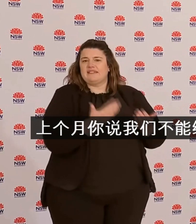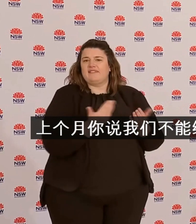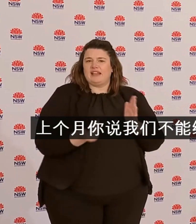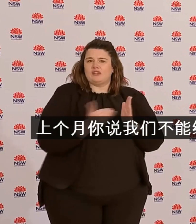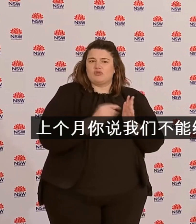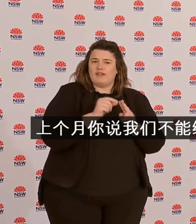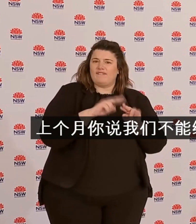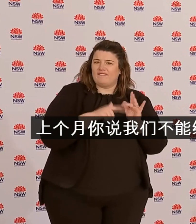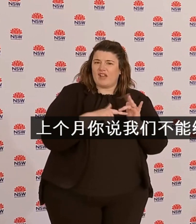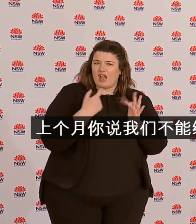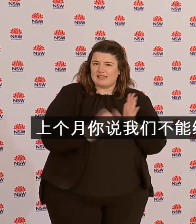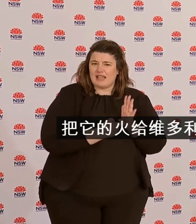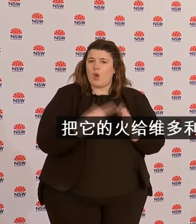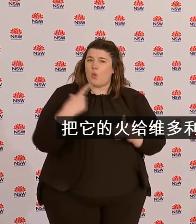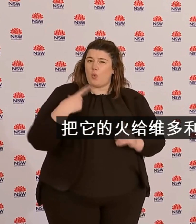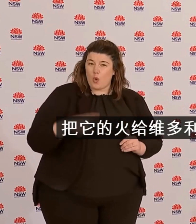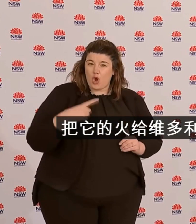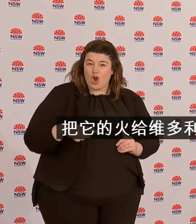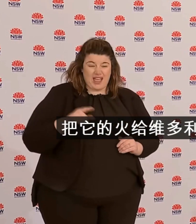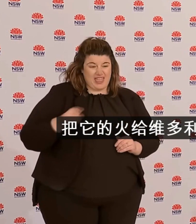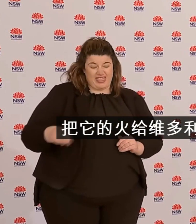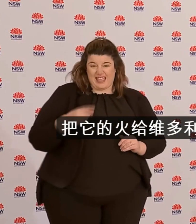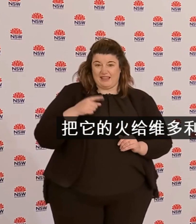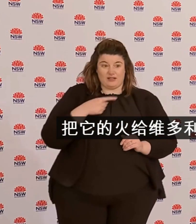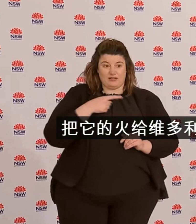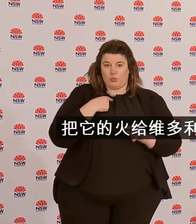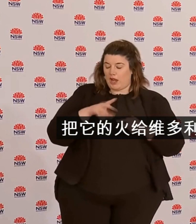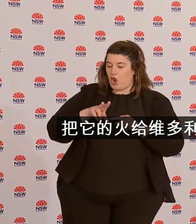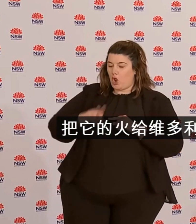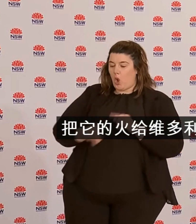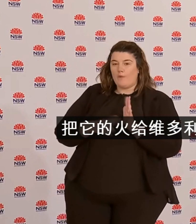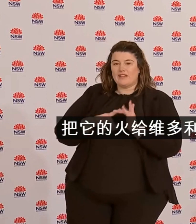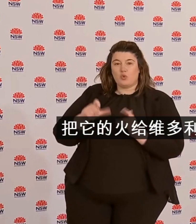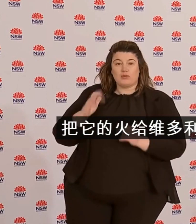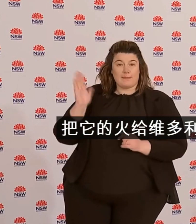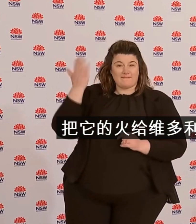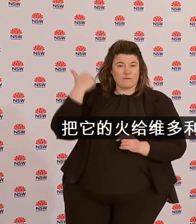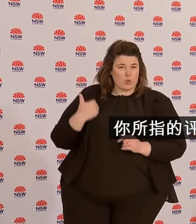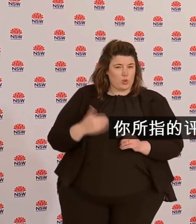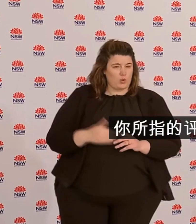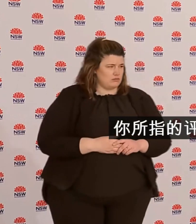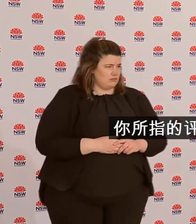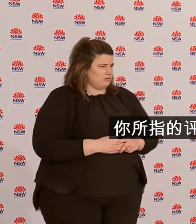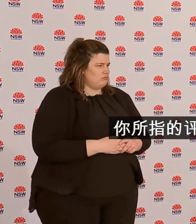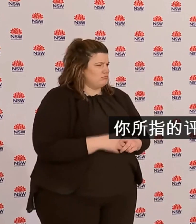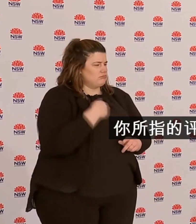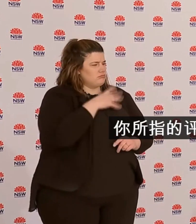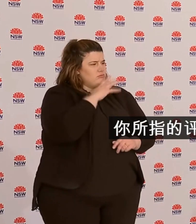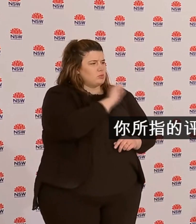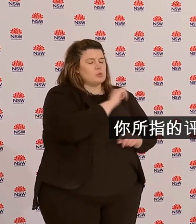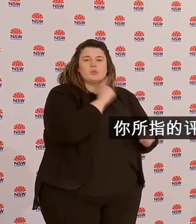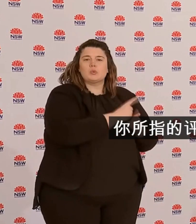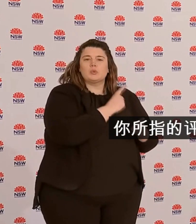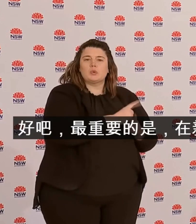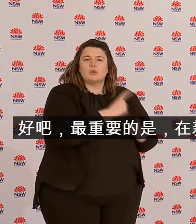we couldn't give our Pfizer, or New South Wales couldn't give its Pfizer to Victoria. Well, I'm not sure what comments you're referring to, but